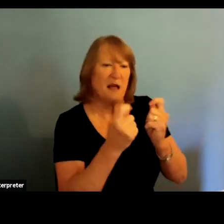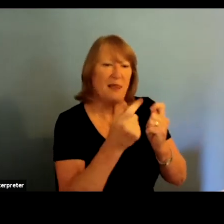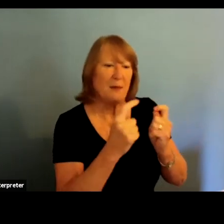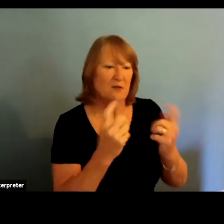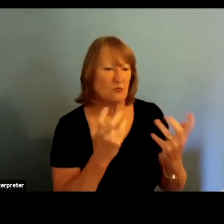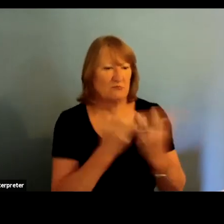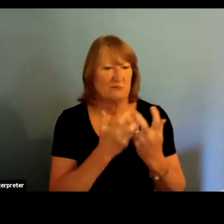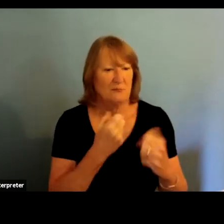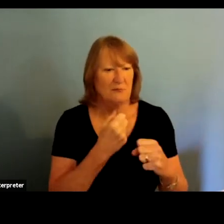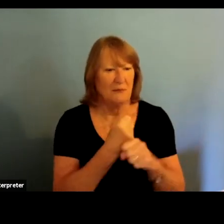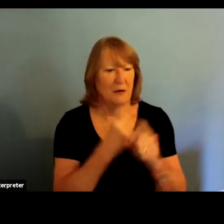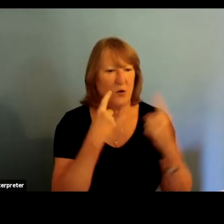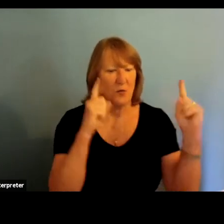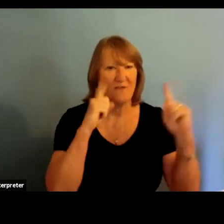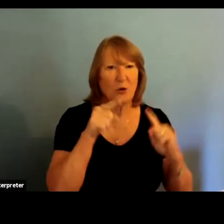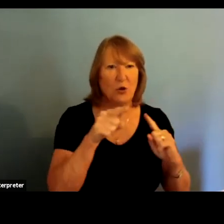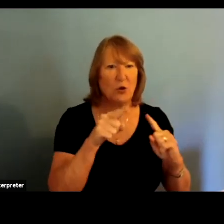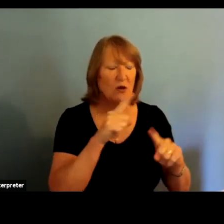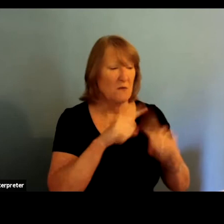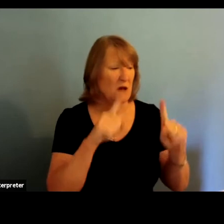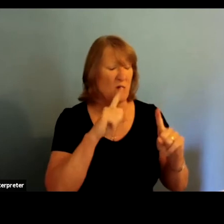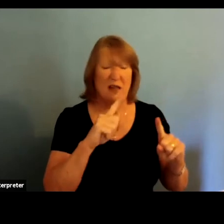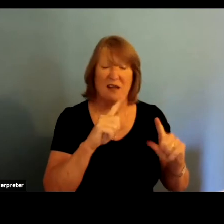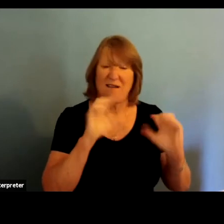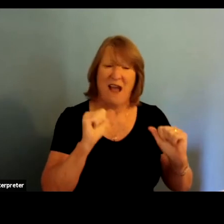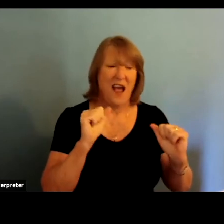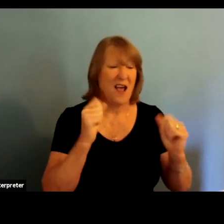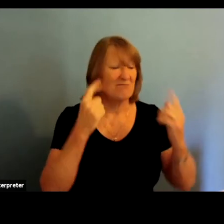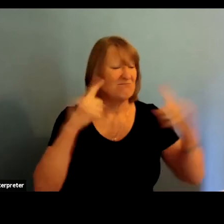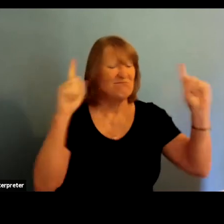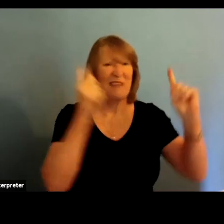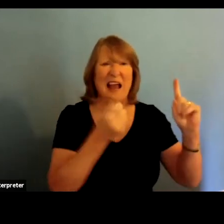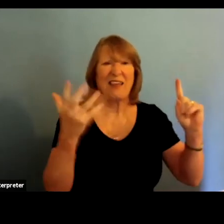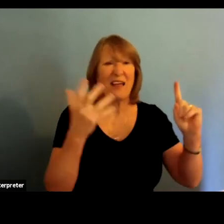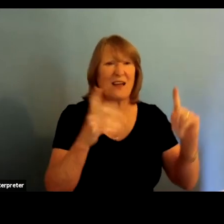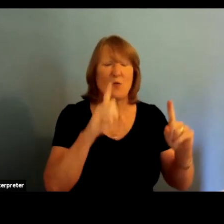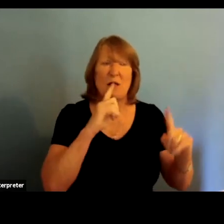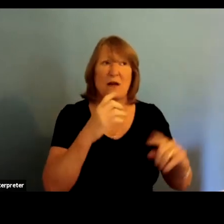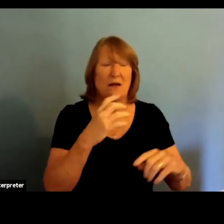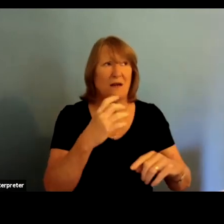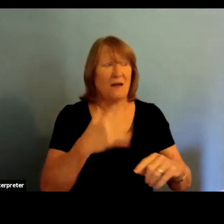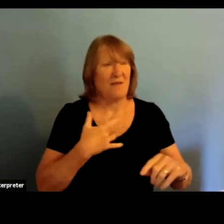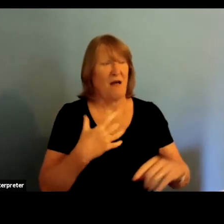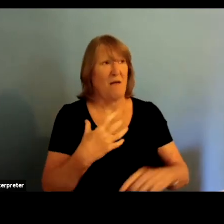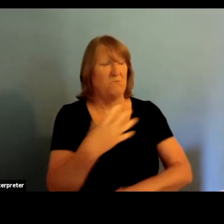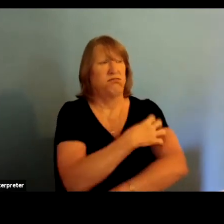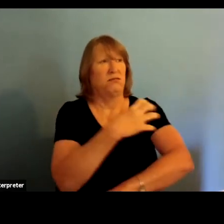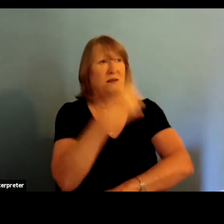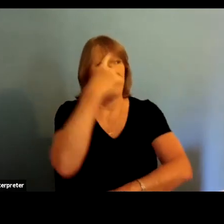limit for our kids. So this was just very empowering for me to hear your story, and I appreciate you sharing it.